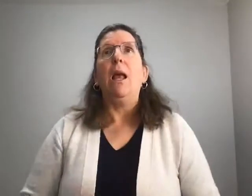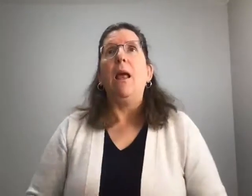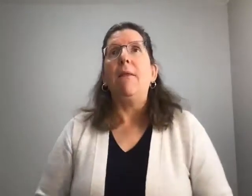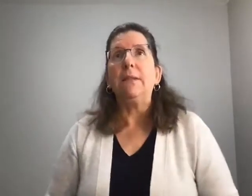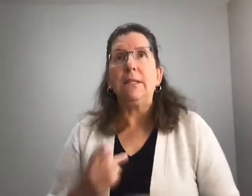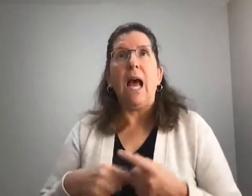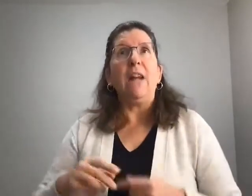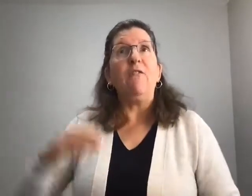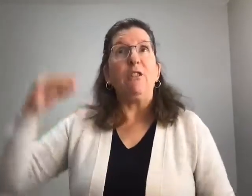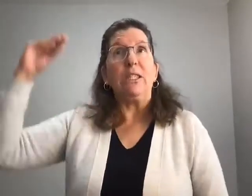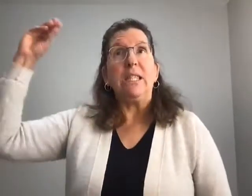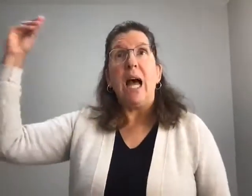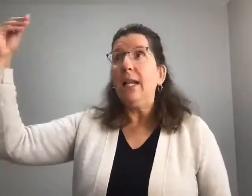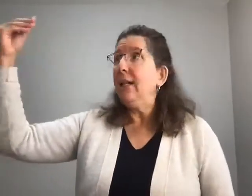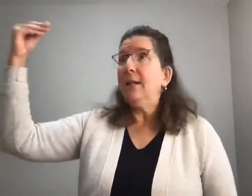The sign for sun,